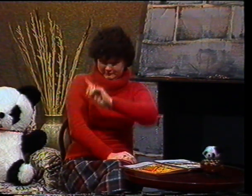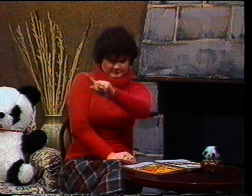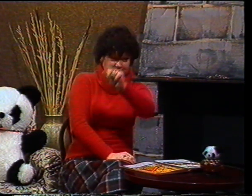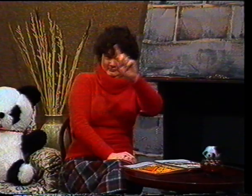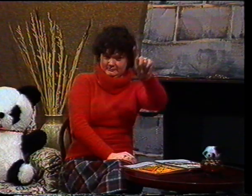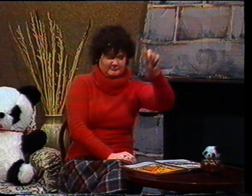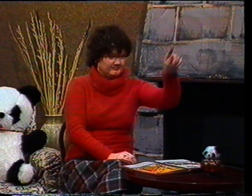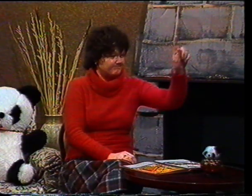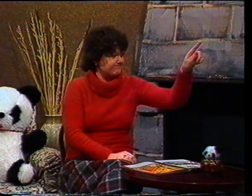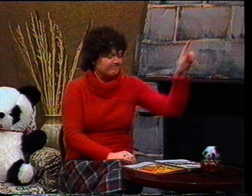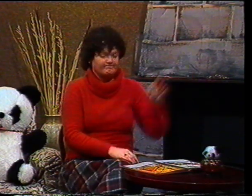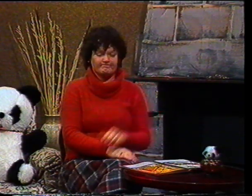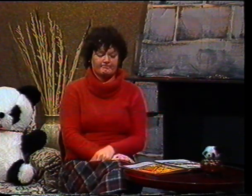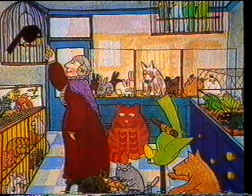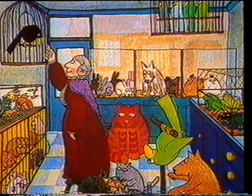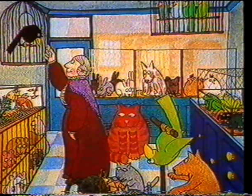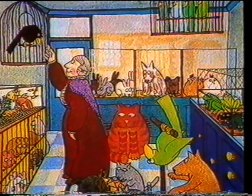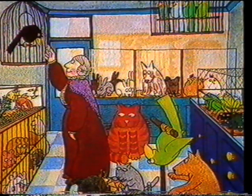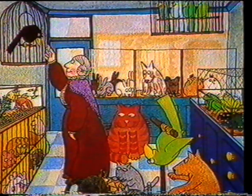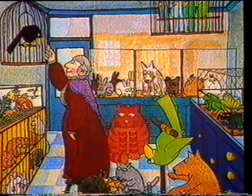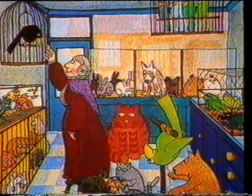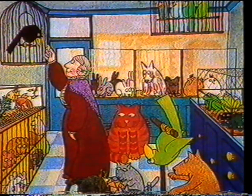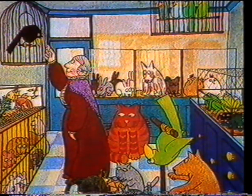rejected them all. I don't want this or this or that.